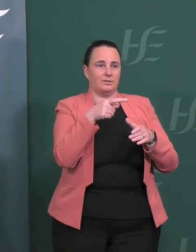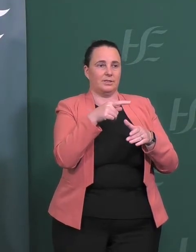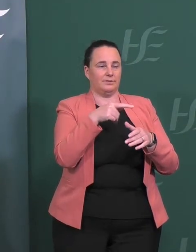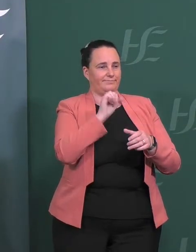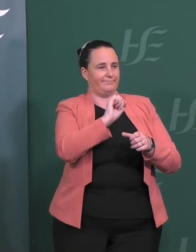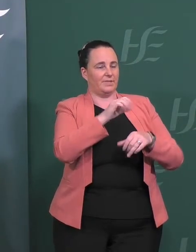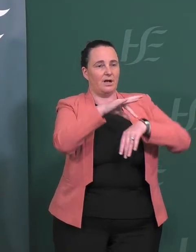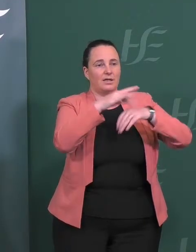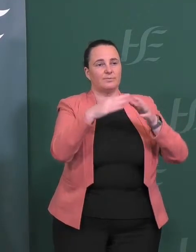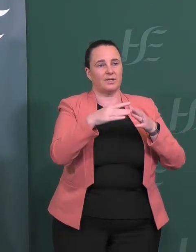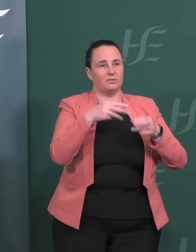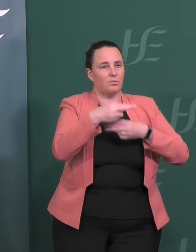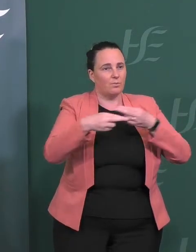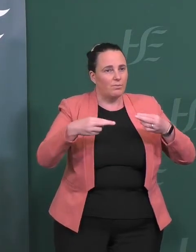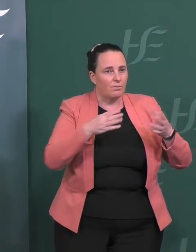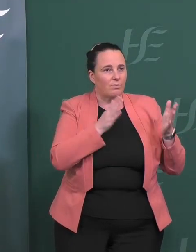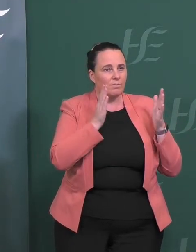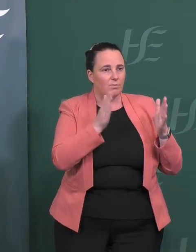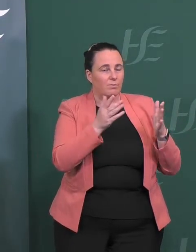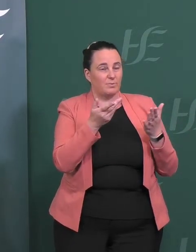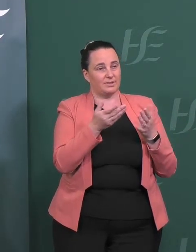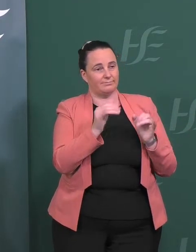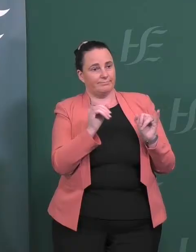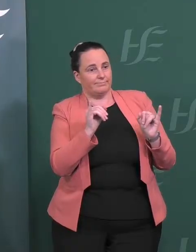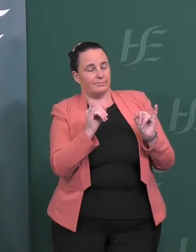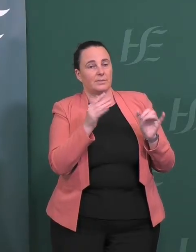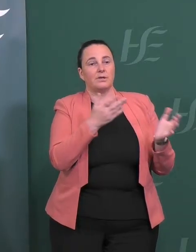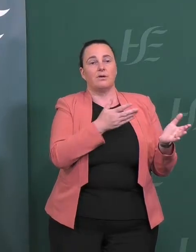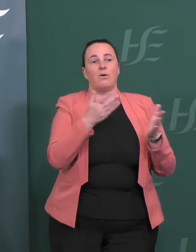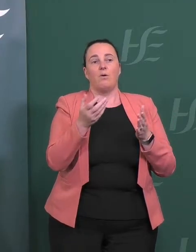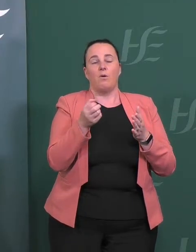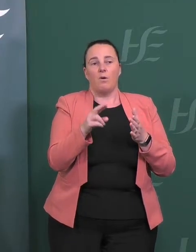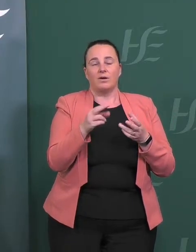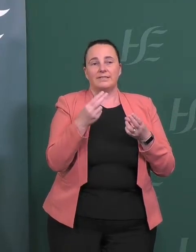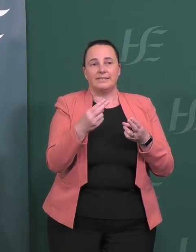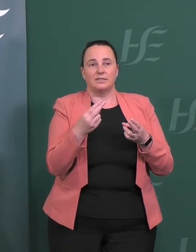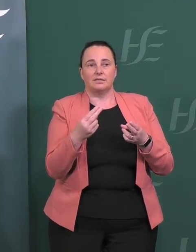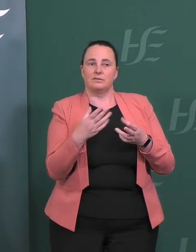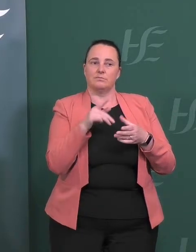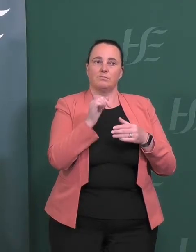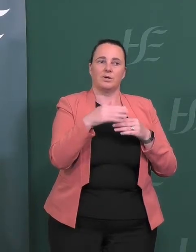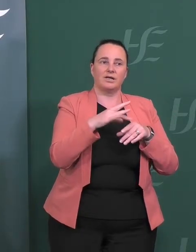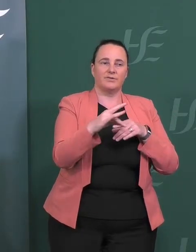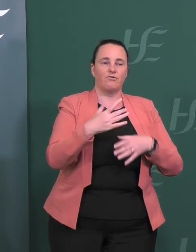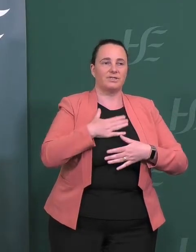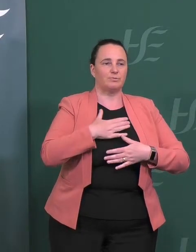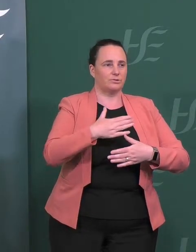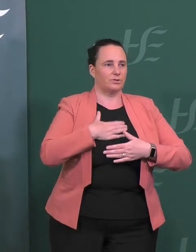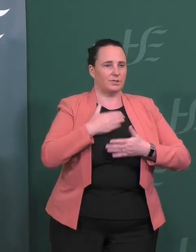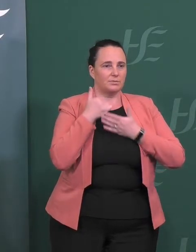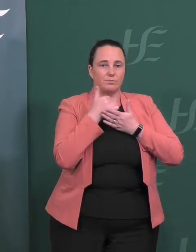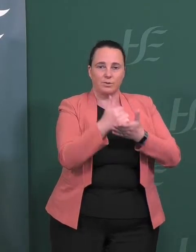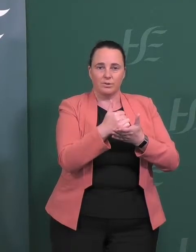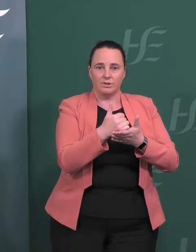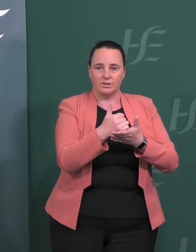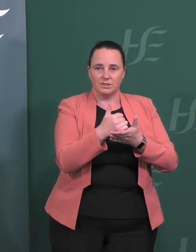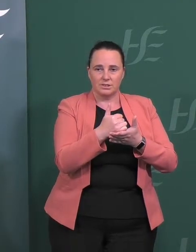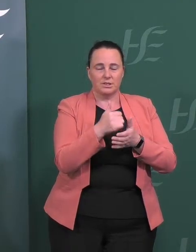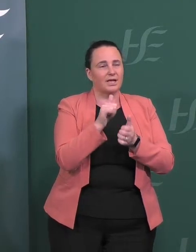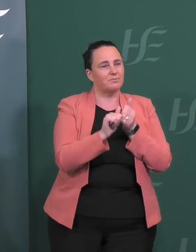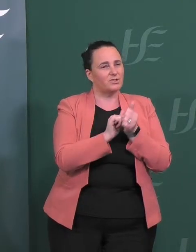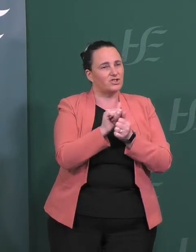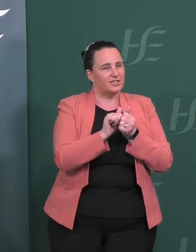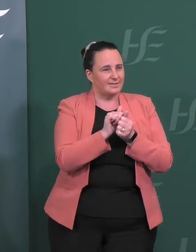hospitalised, or indeed, as we set out previously, receiving advanced respiratory support, not in an ICU, but outside of an